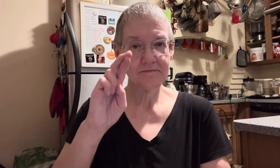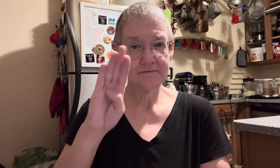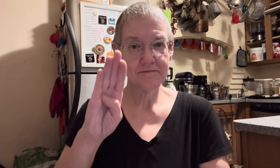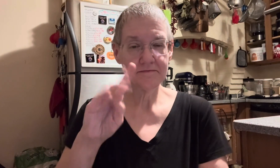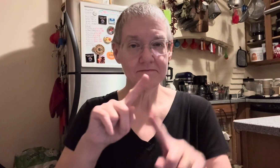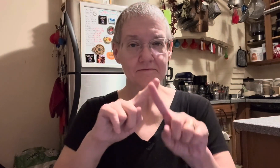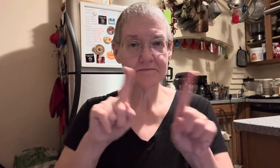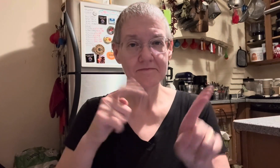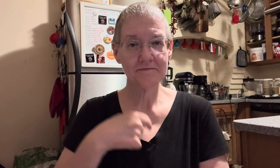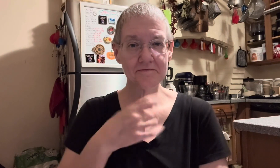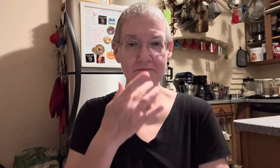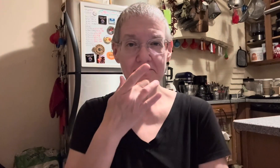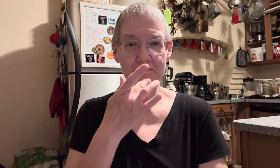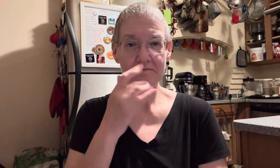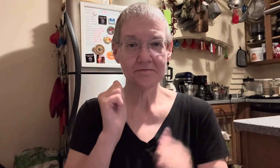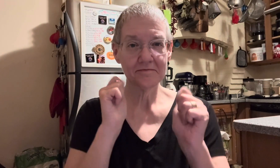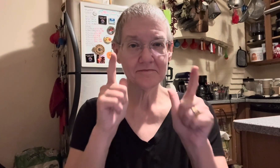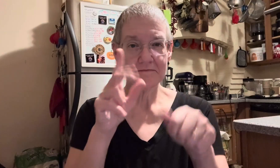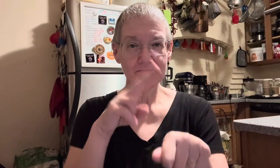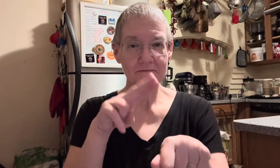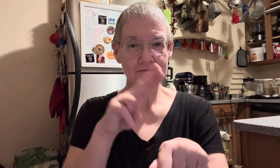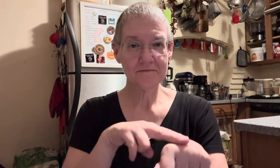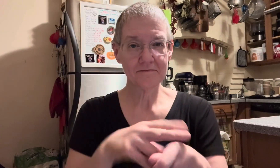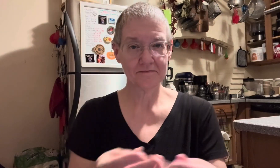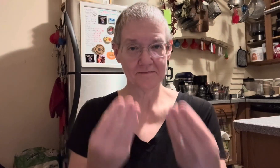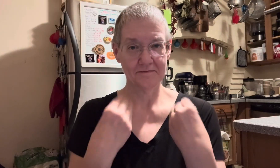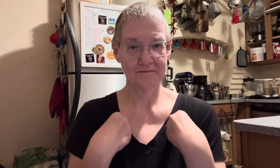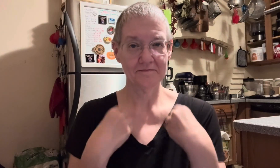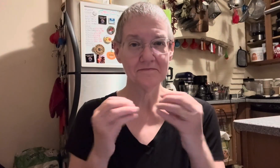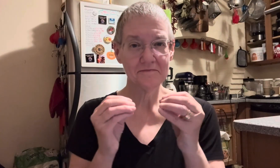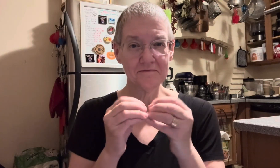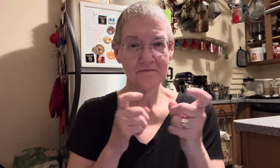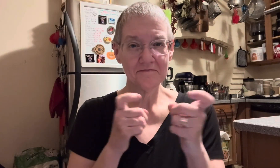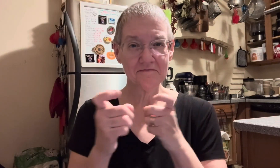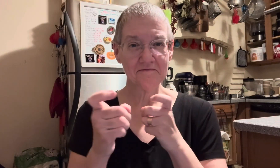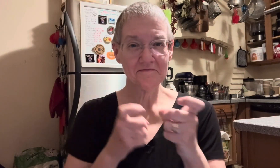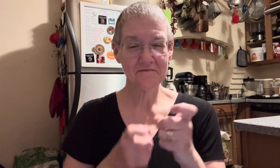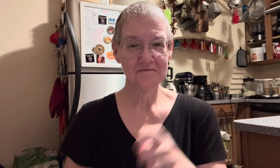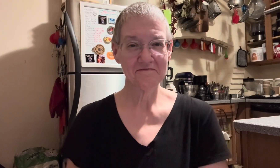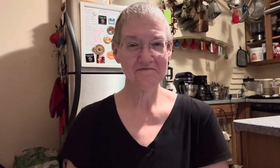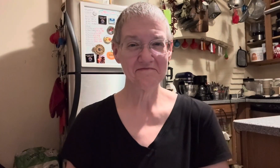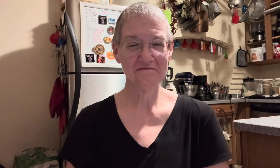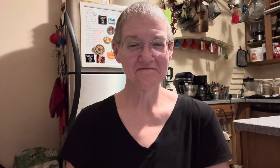in carbs, but I prefer the all natural ones. It gives me more control.